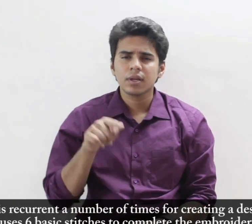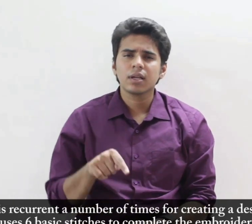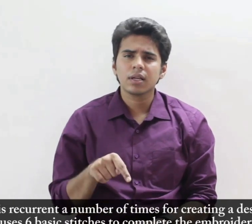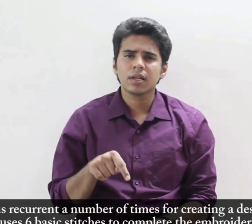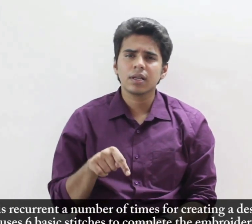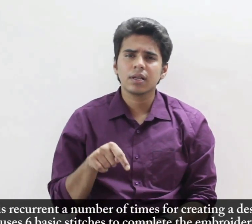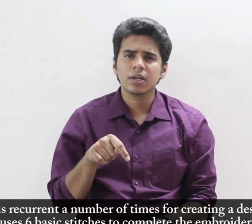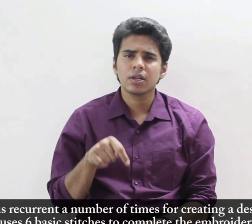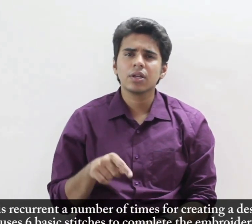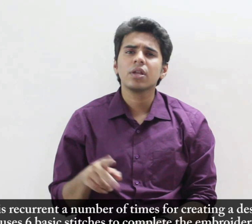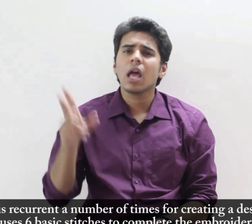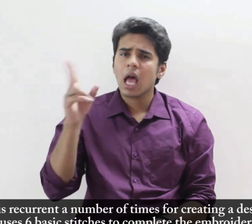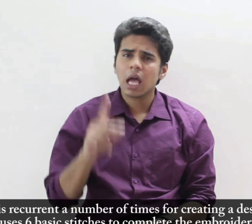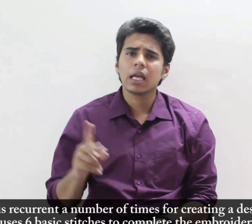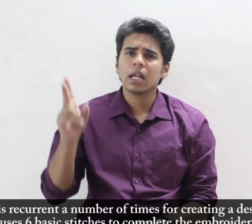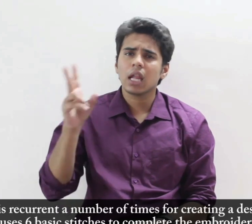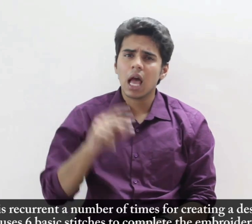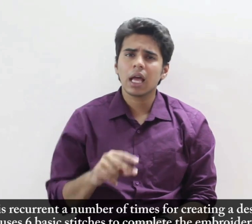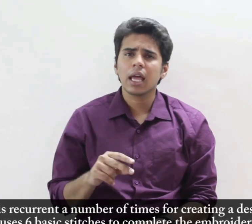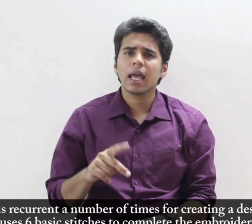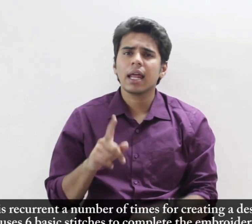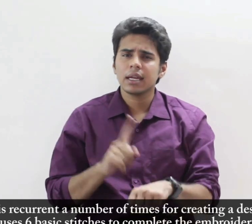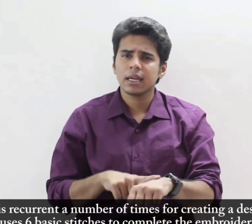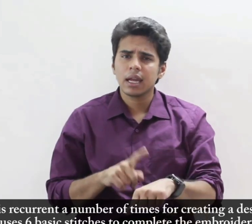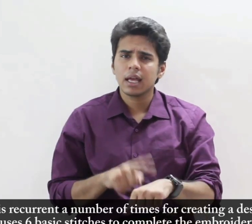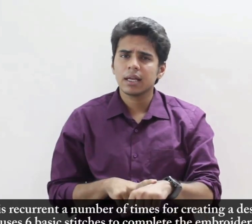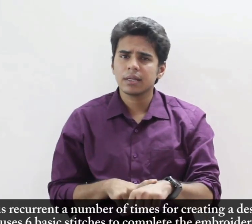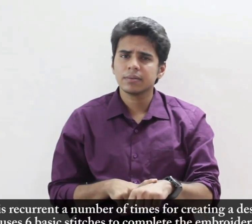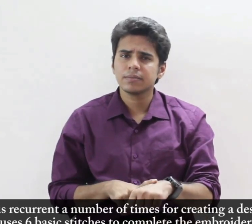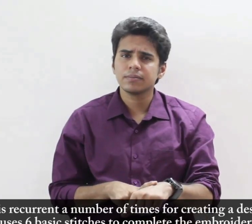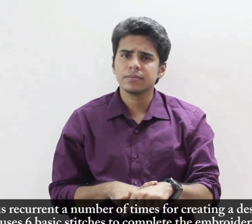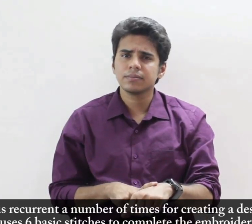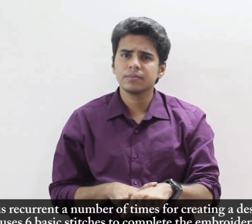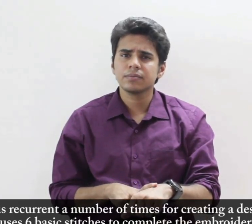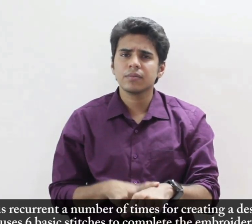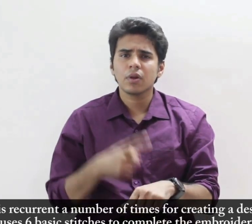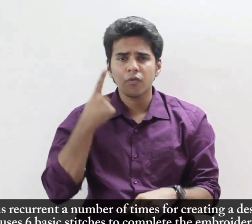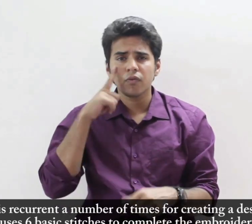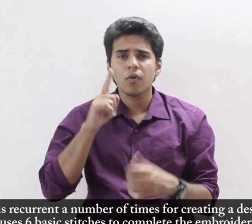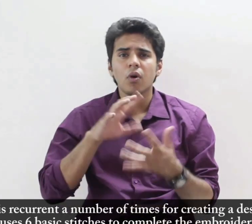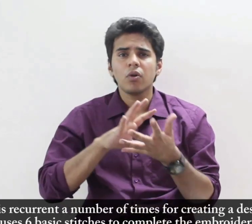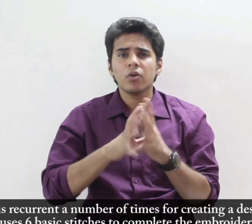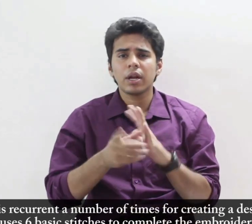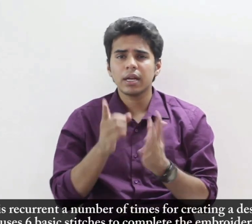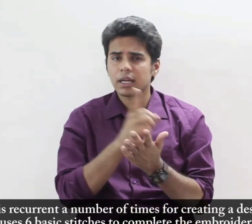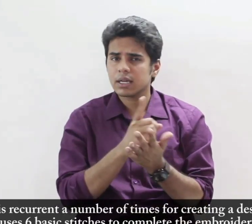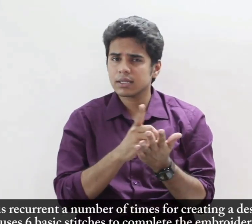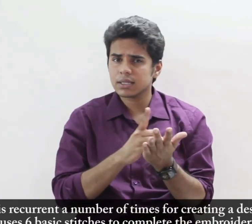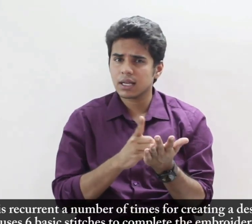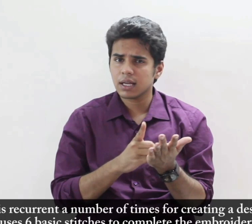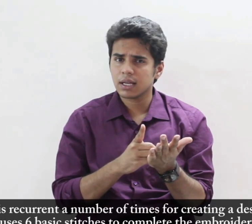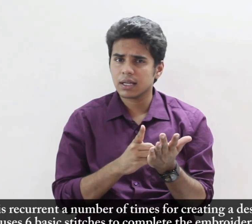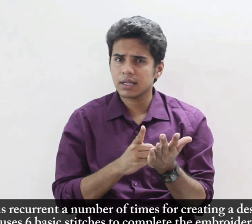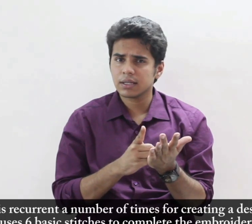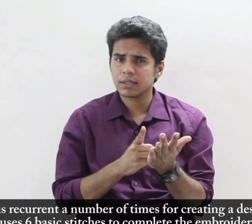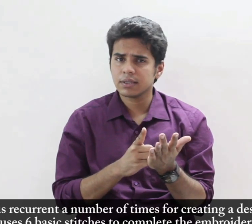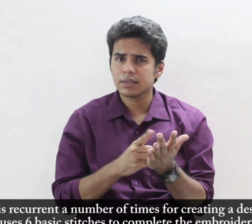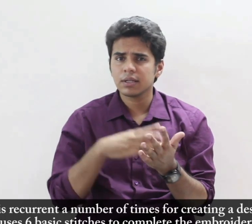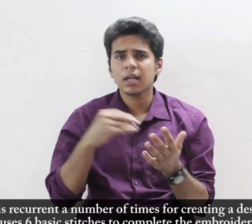It is recurrent a number of times for creating a design, and it uses 6 basic stitches to complete